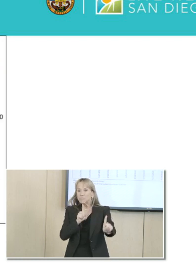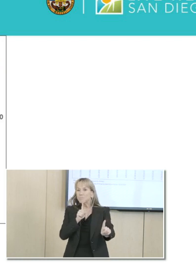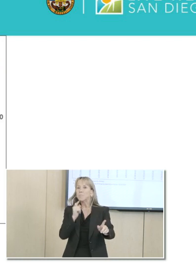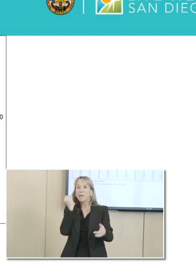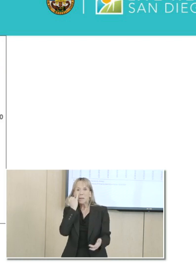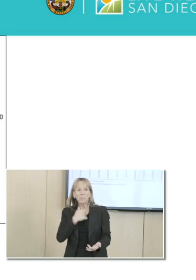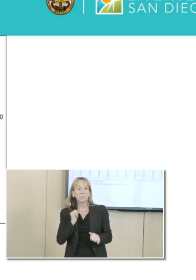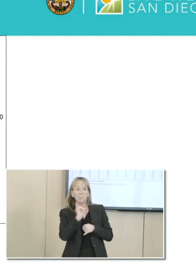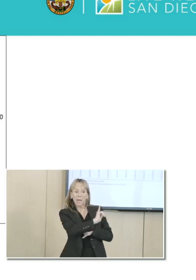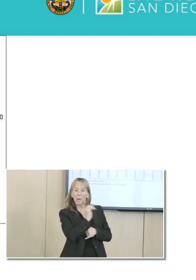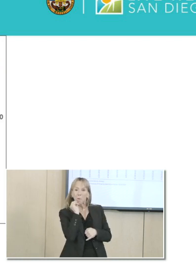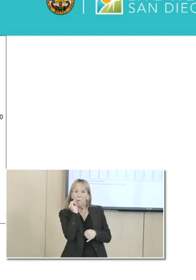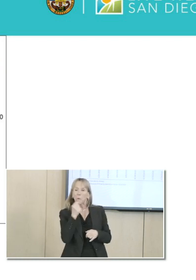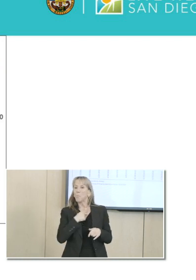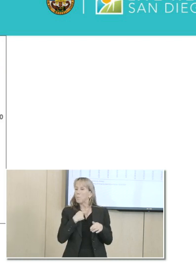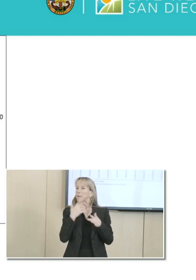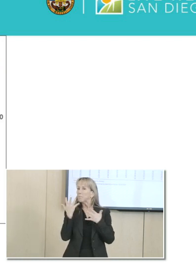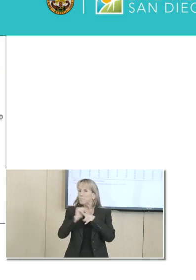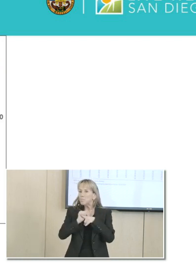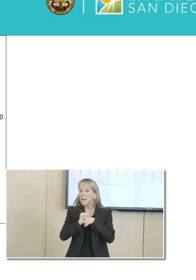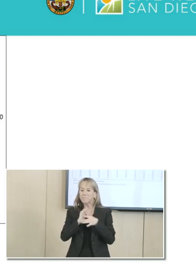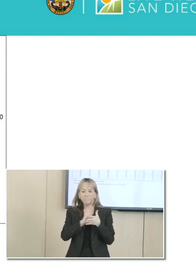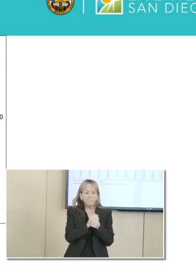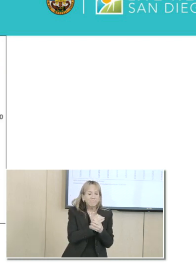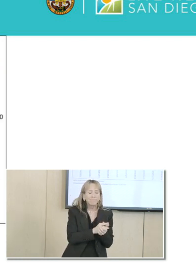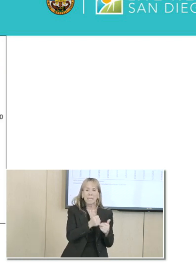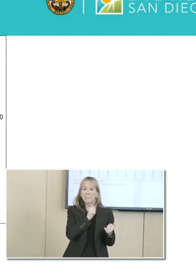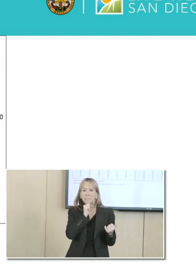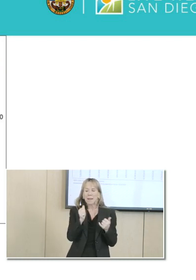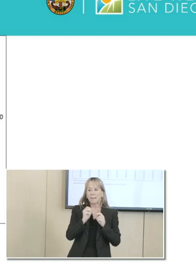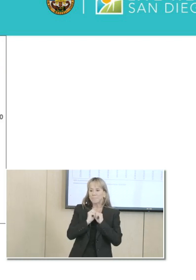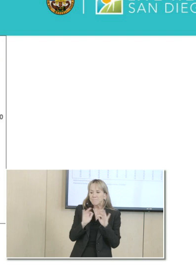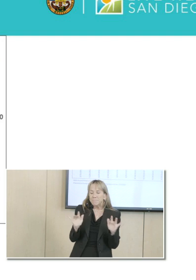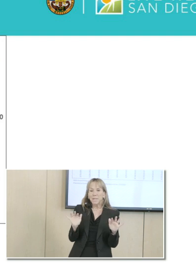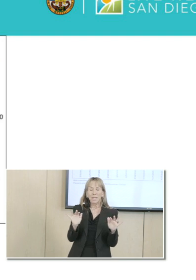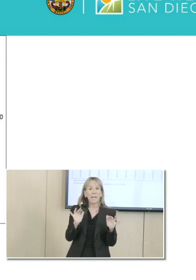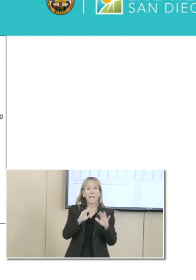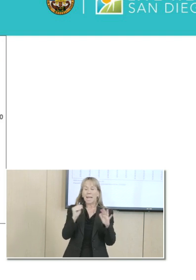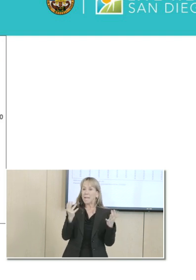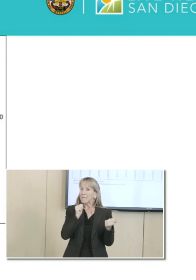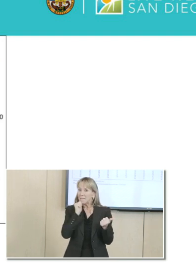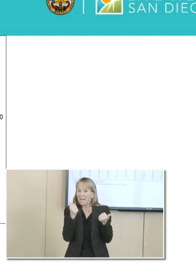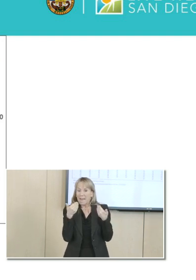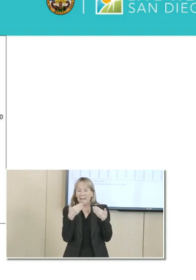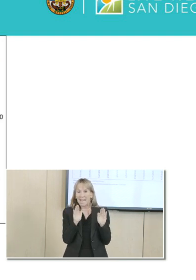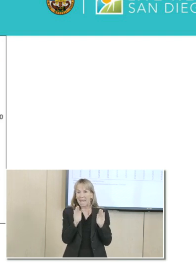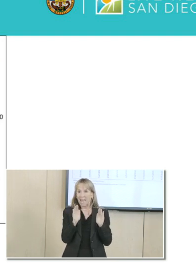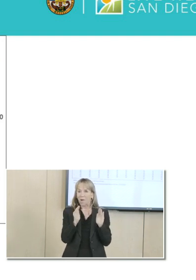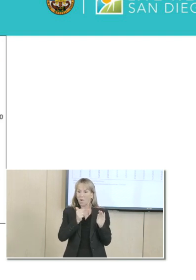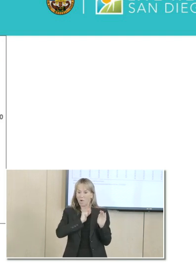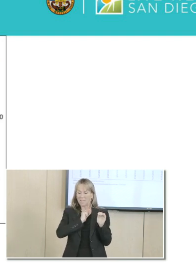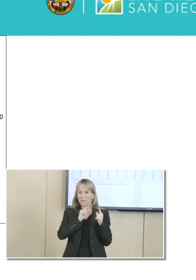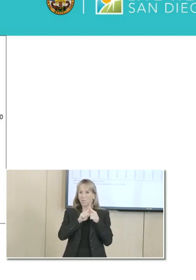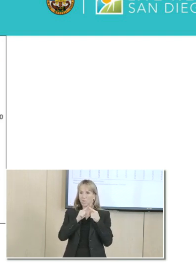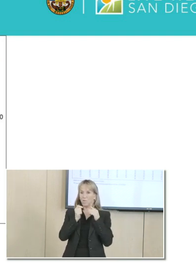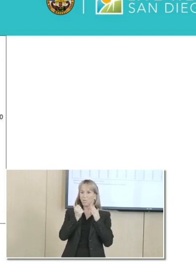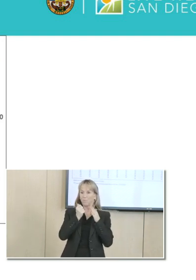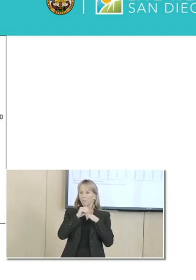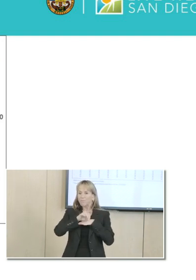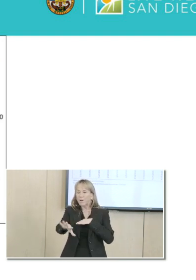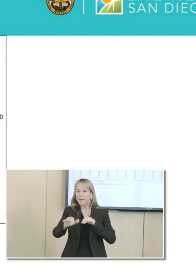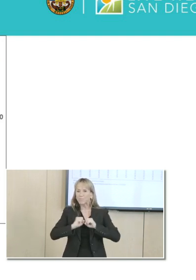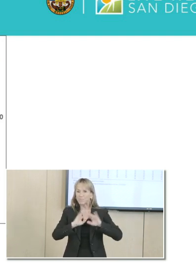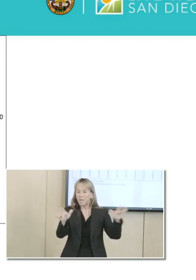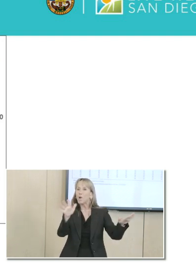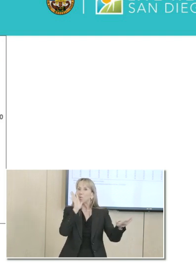other interventions to make sure that we do not allow communication of this disease between people, you can see a marked